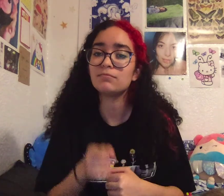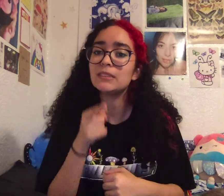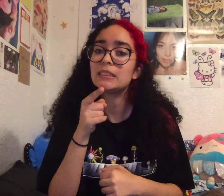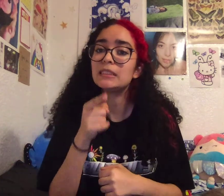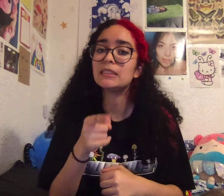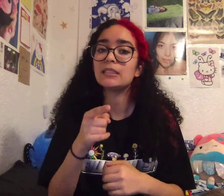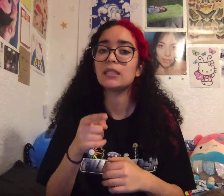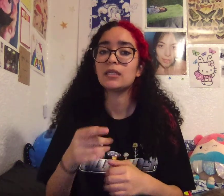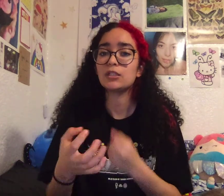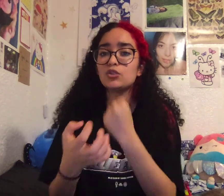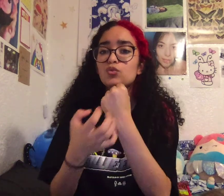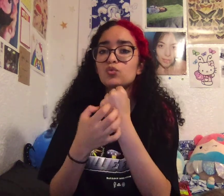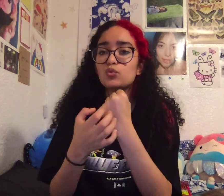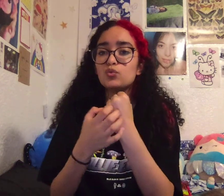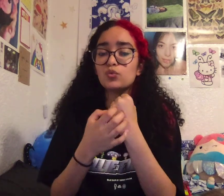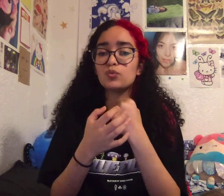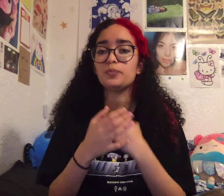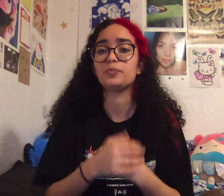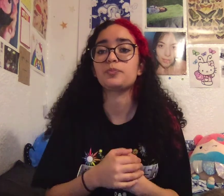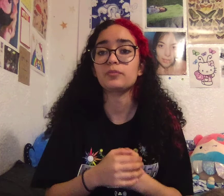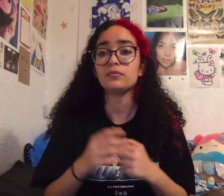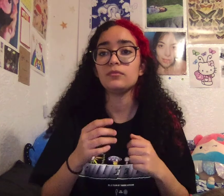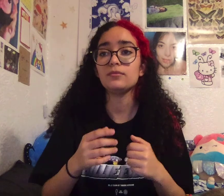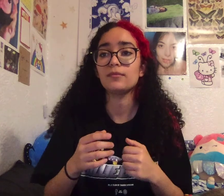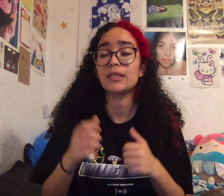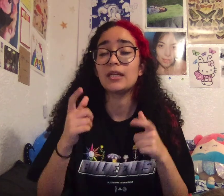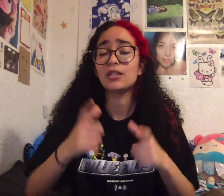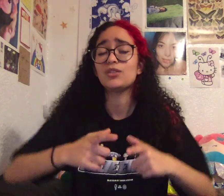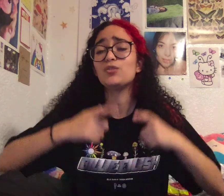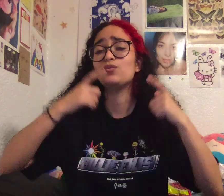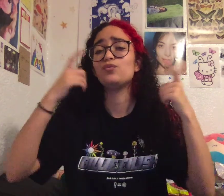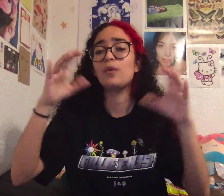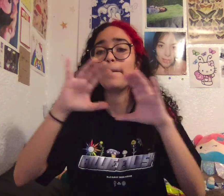It's the massive planet between Mars and Saturn.